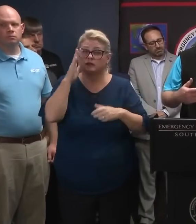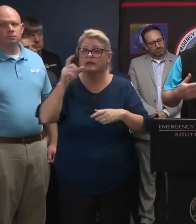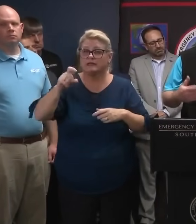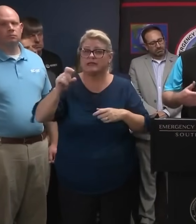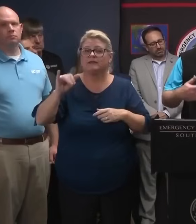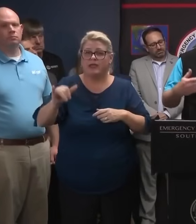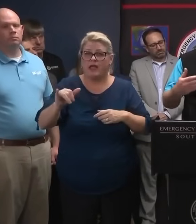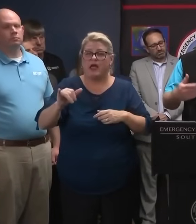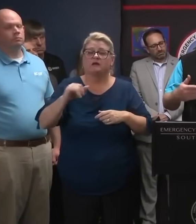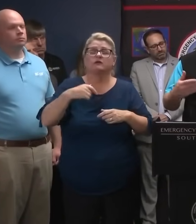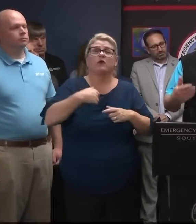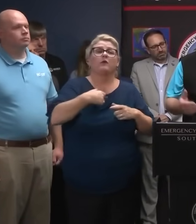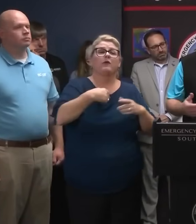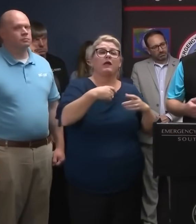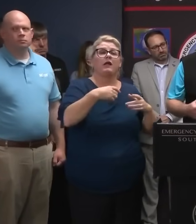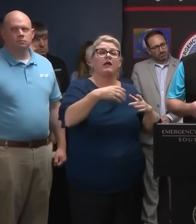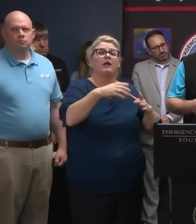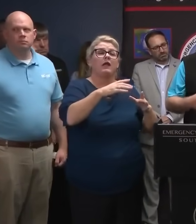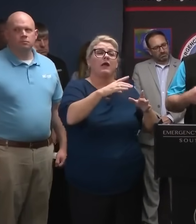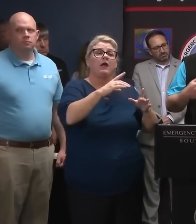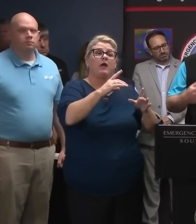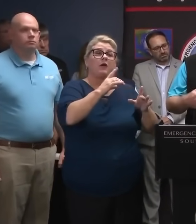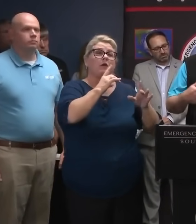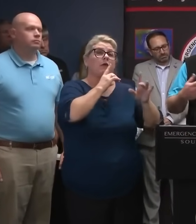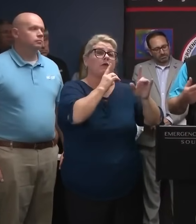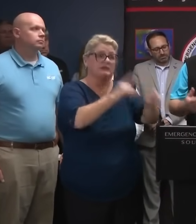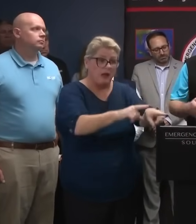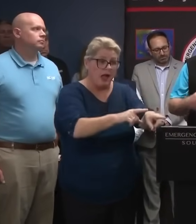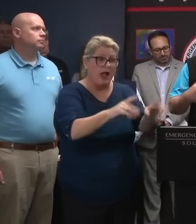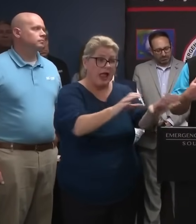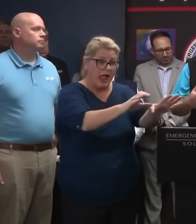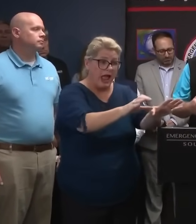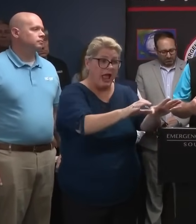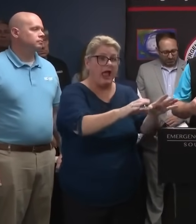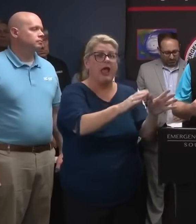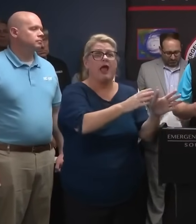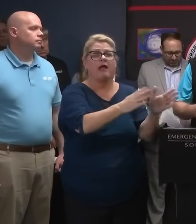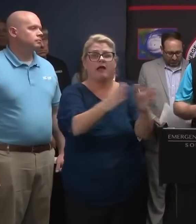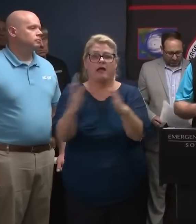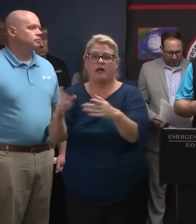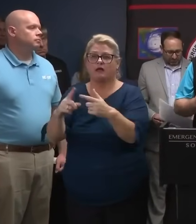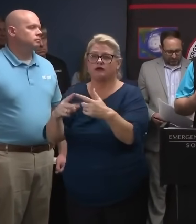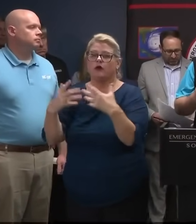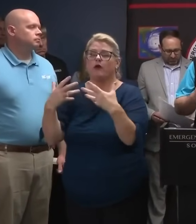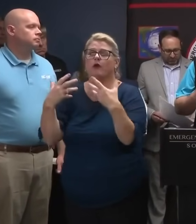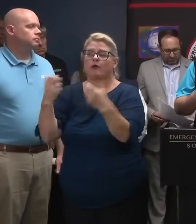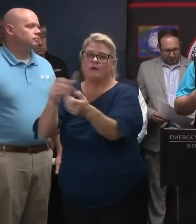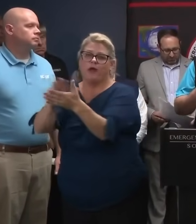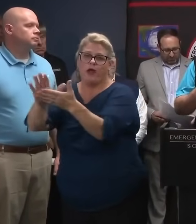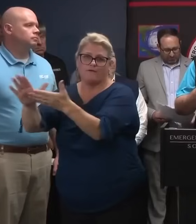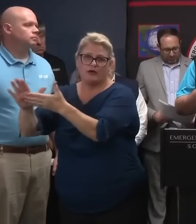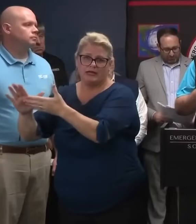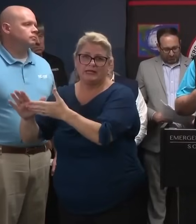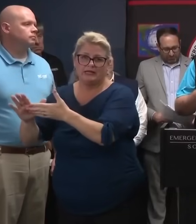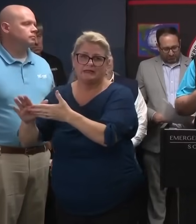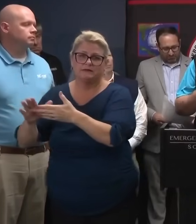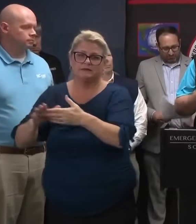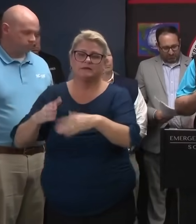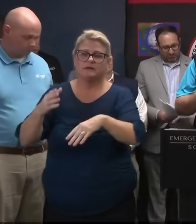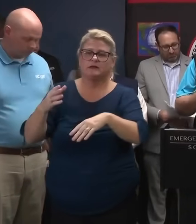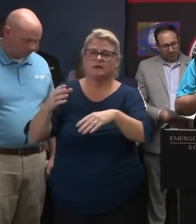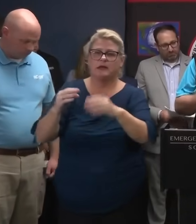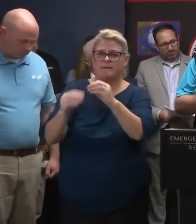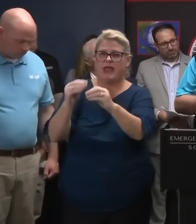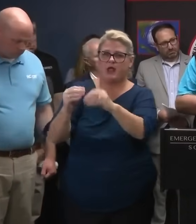we transition from response to recovery, as the power comes back on and repairs start being made. We also